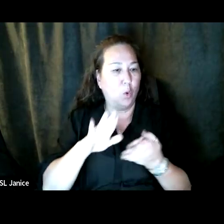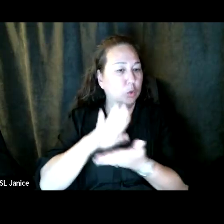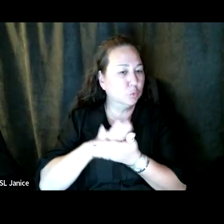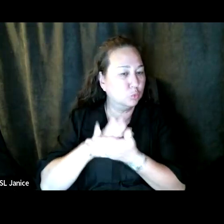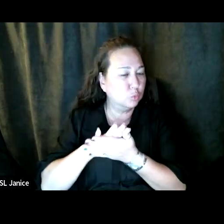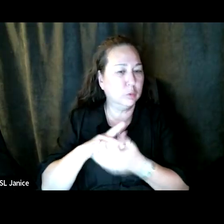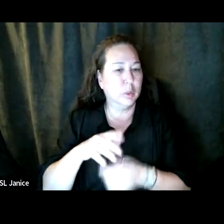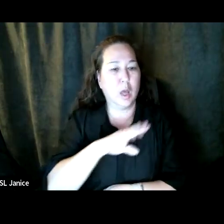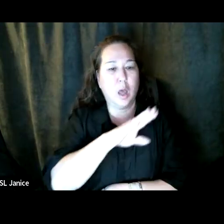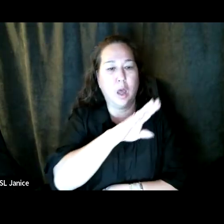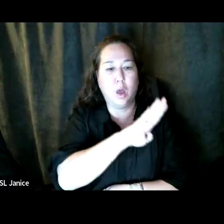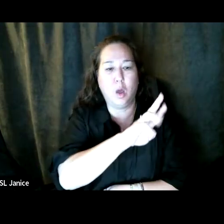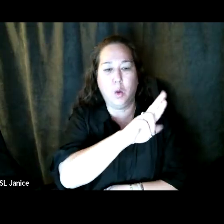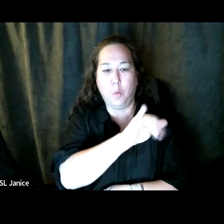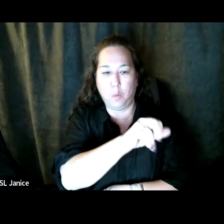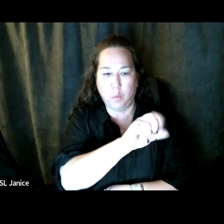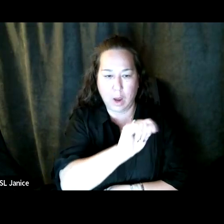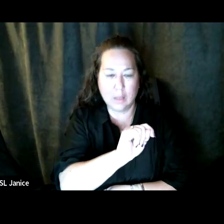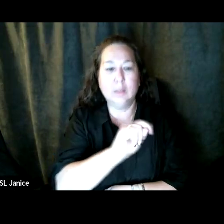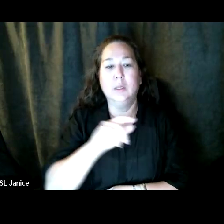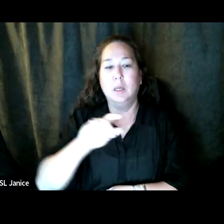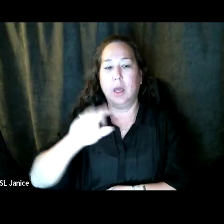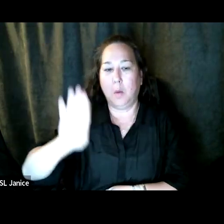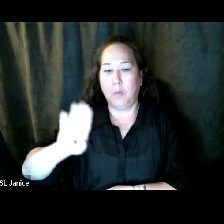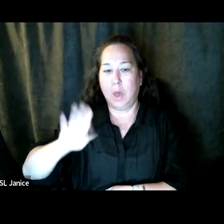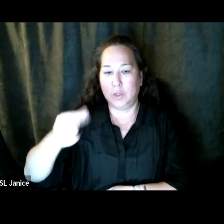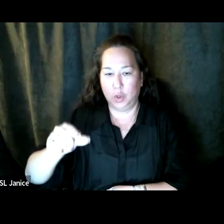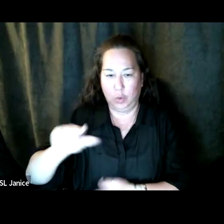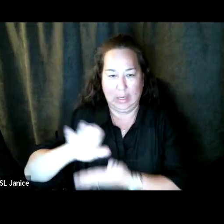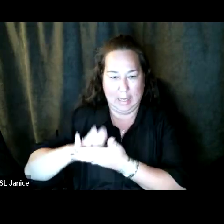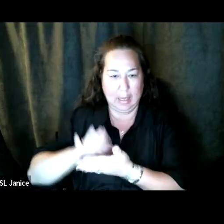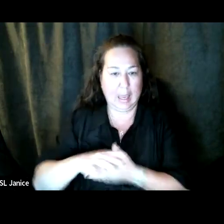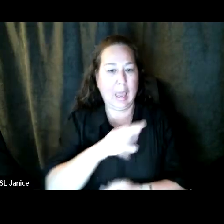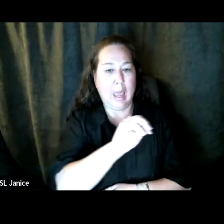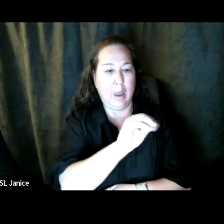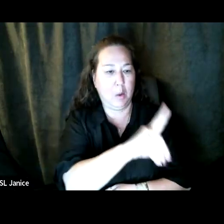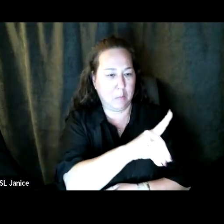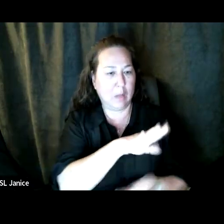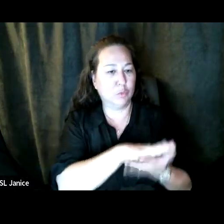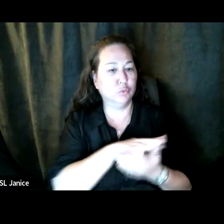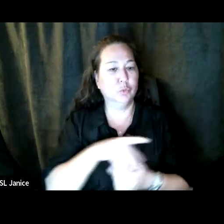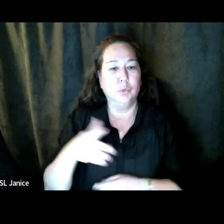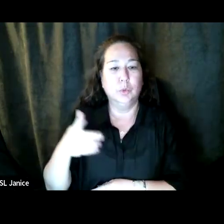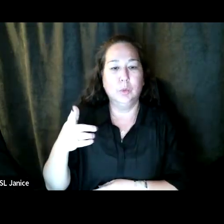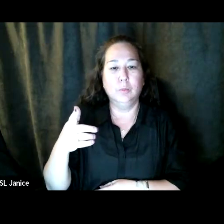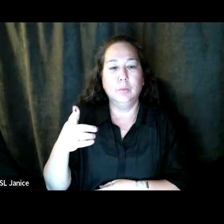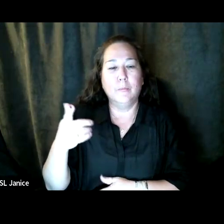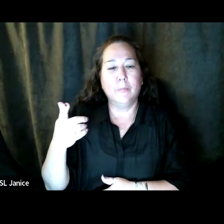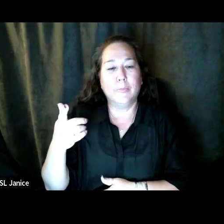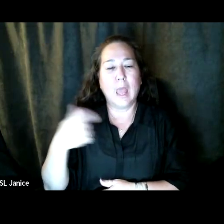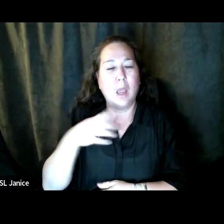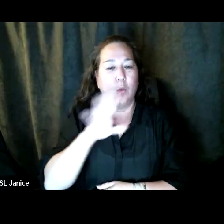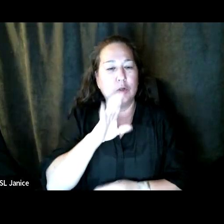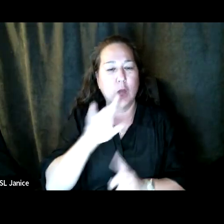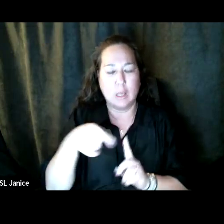Academy, Mary Lyons School, and for a time, Josiah Quincy, but now we're just down to Brighton High. I'm here to talk about mainly what